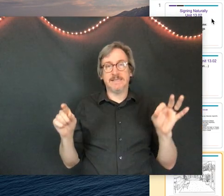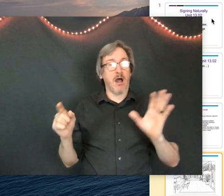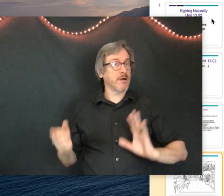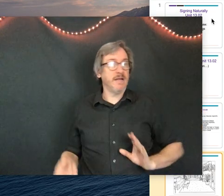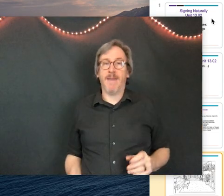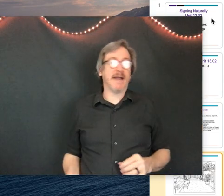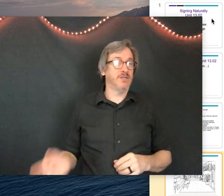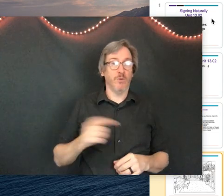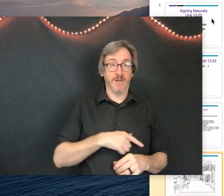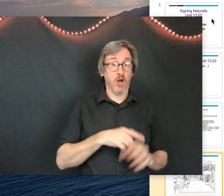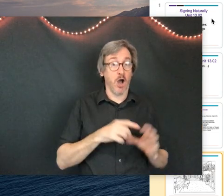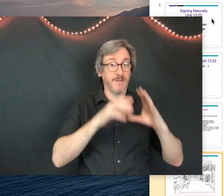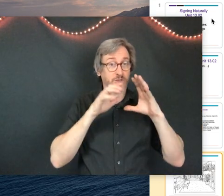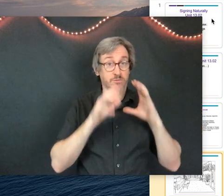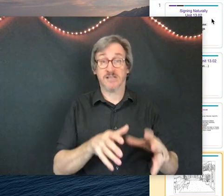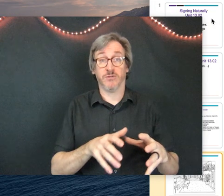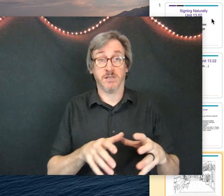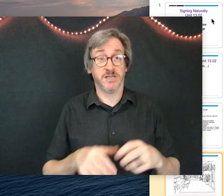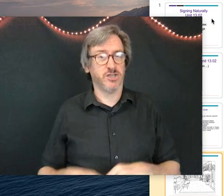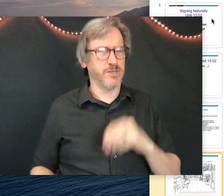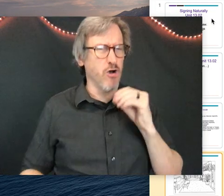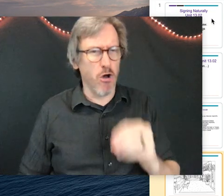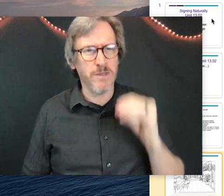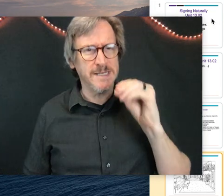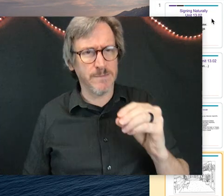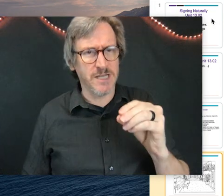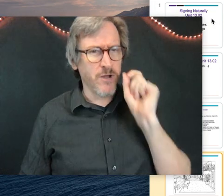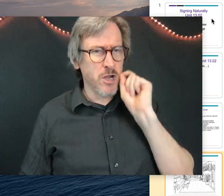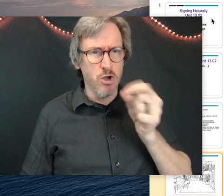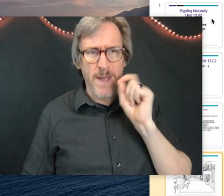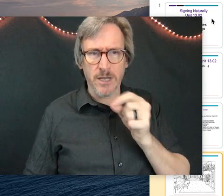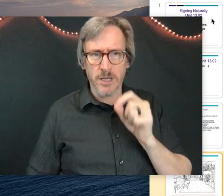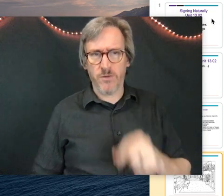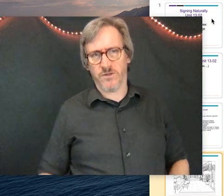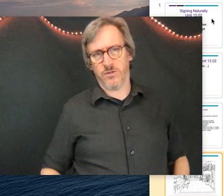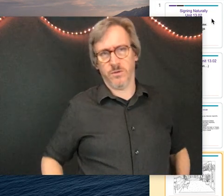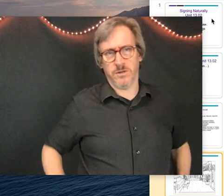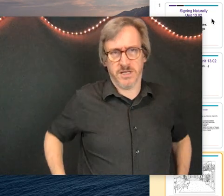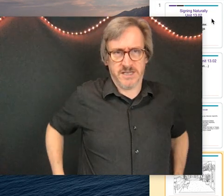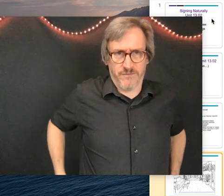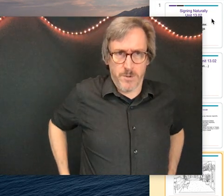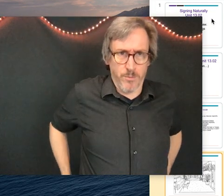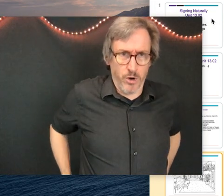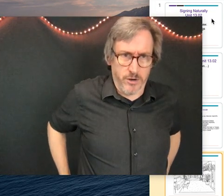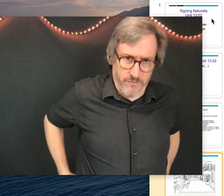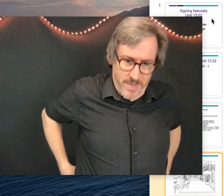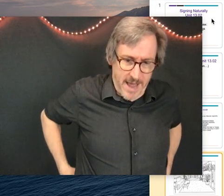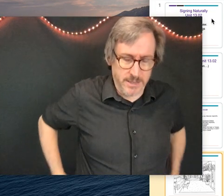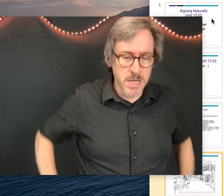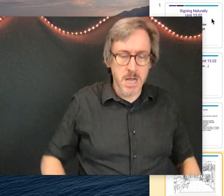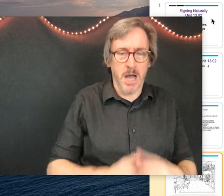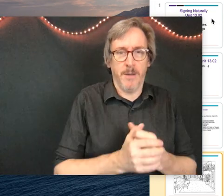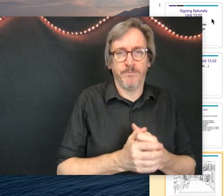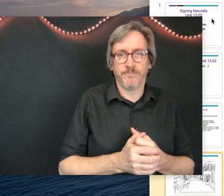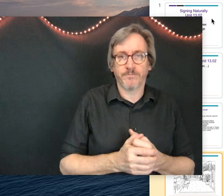This is harkening back to when we talked about the restaurants. So it's all the same stuff. Go back and look over the stuff from your book from